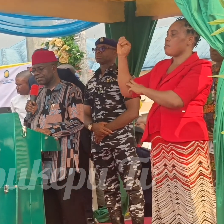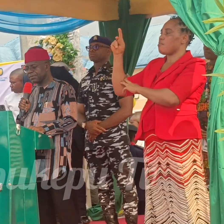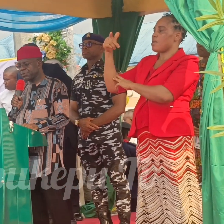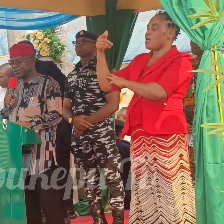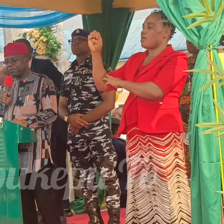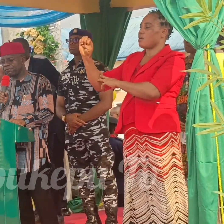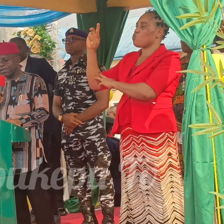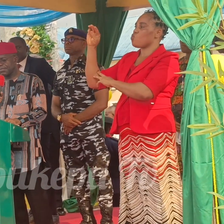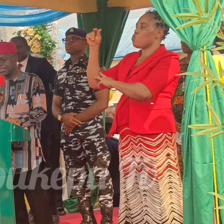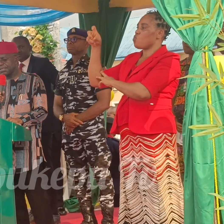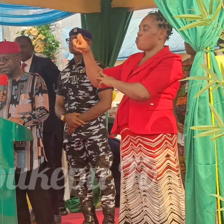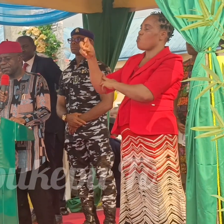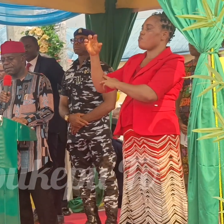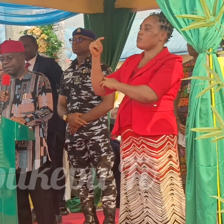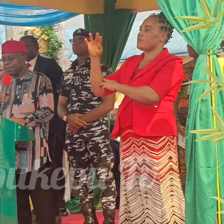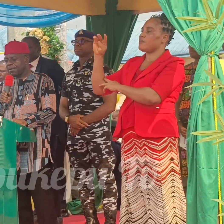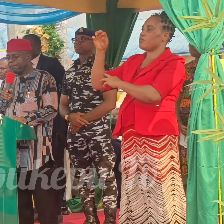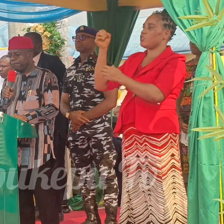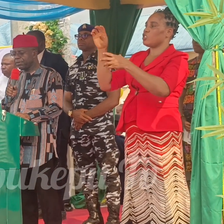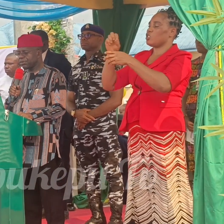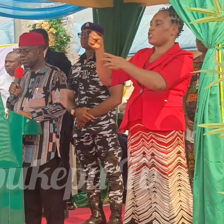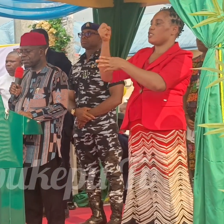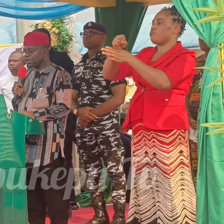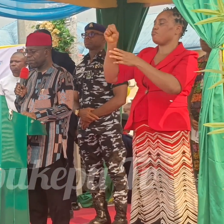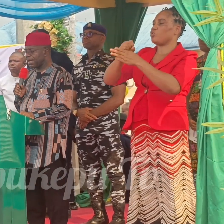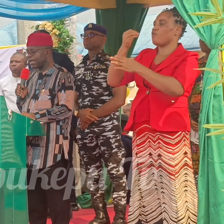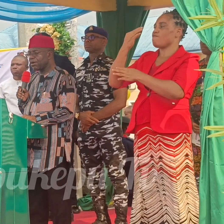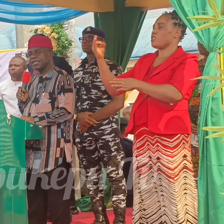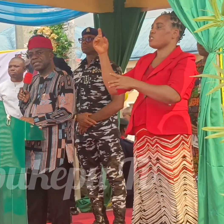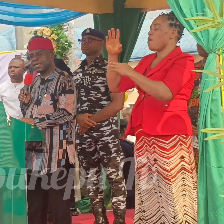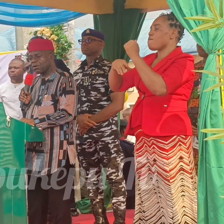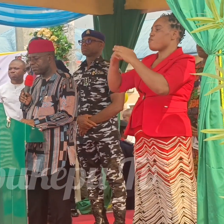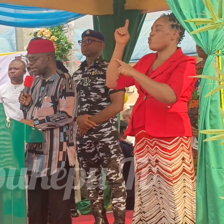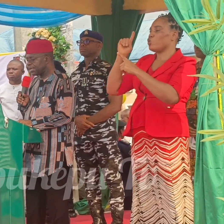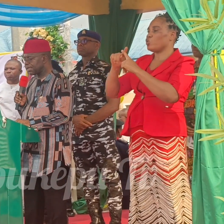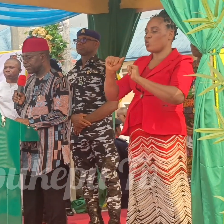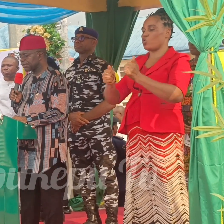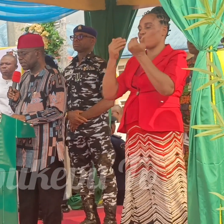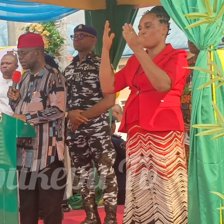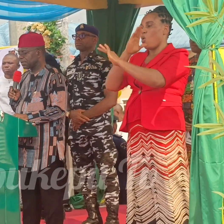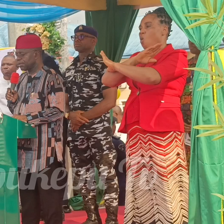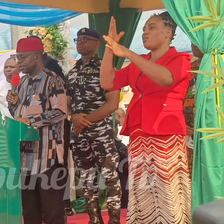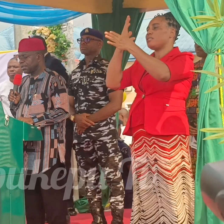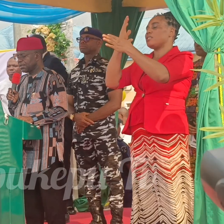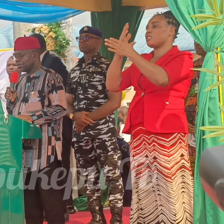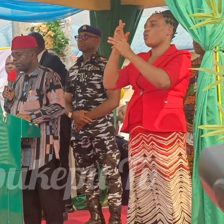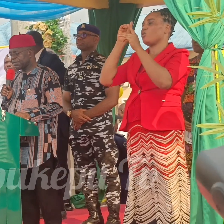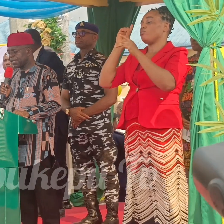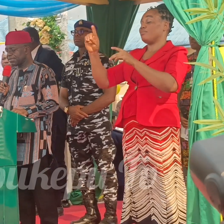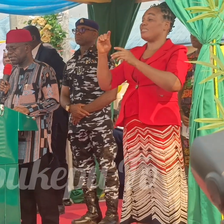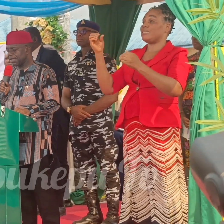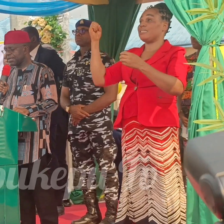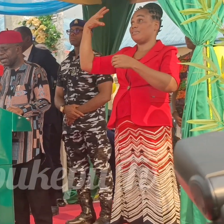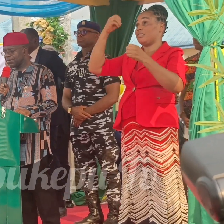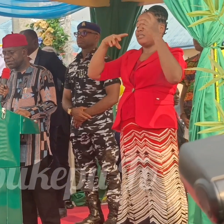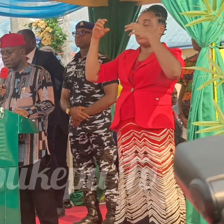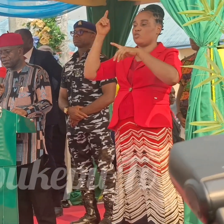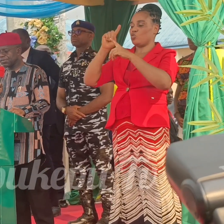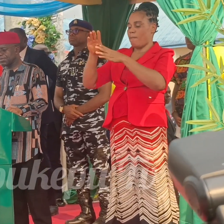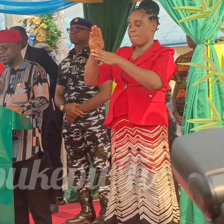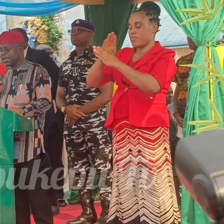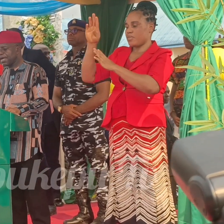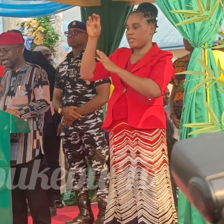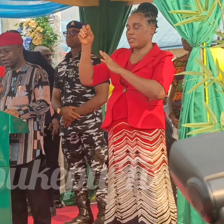and distribution facility built to supply uninterrupted electricity to businesses and